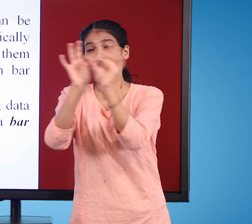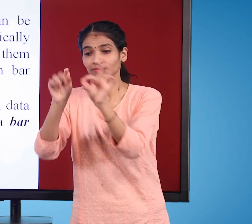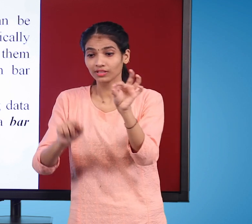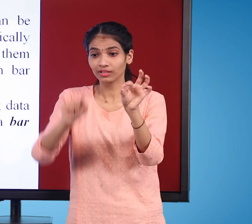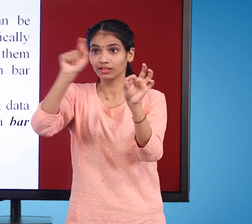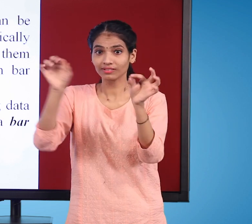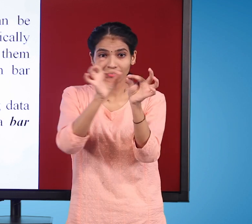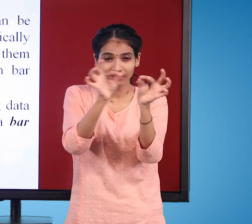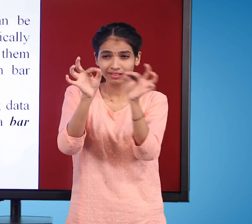them.